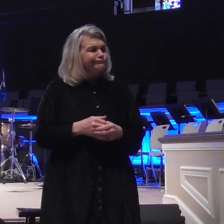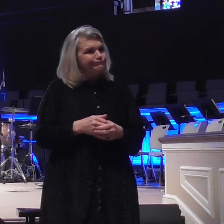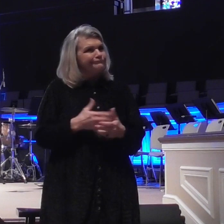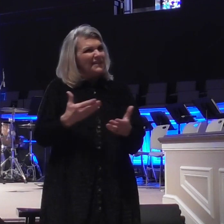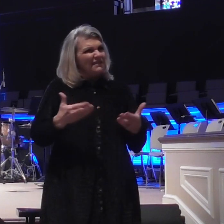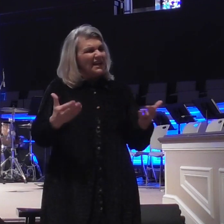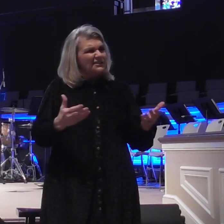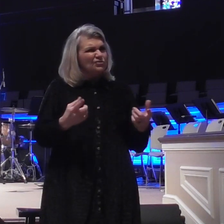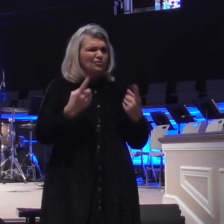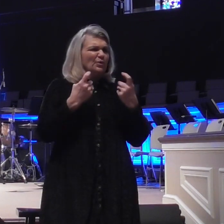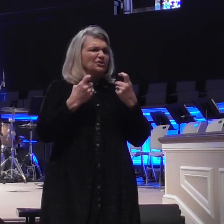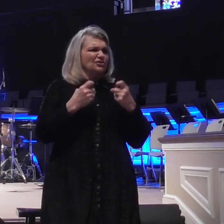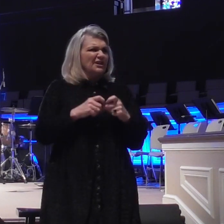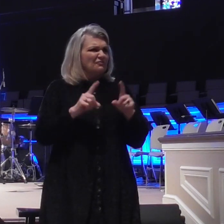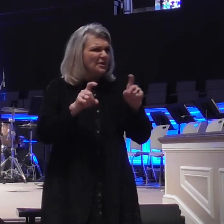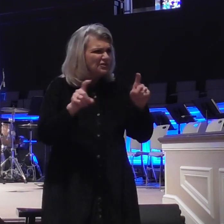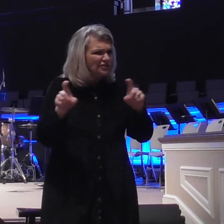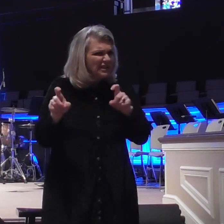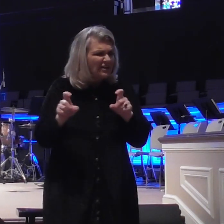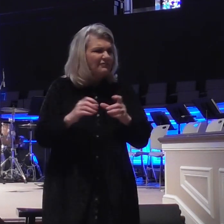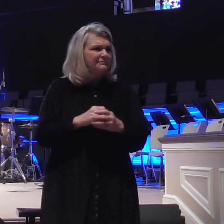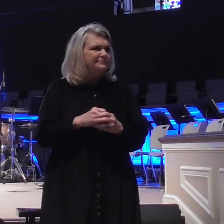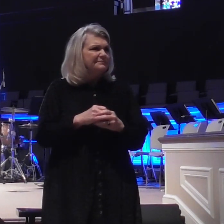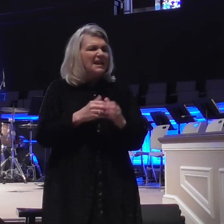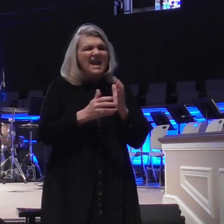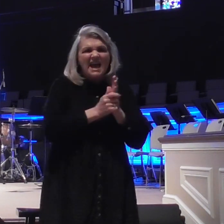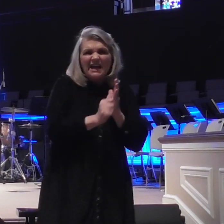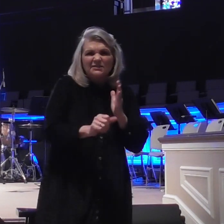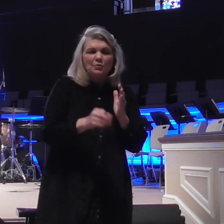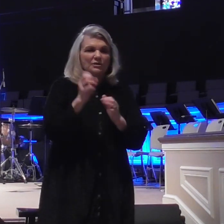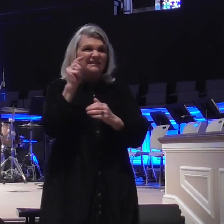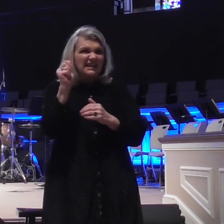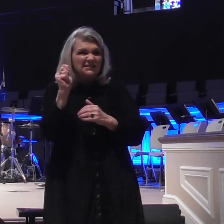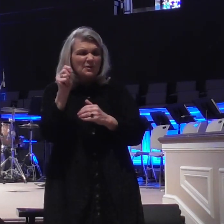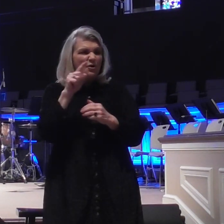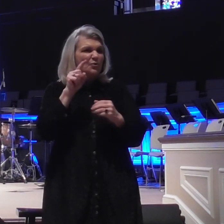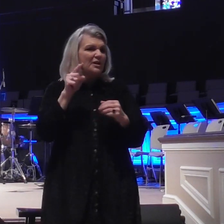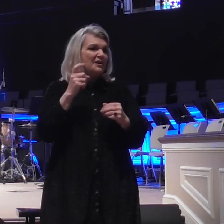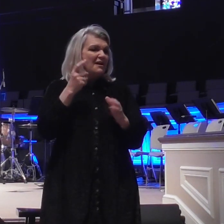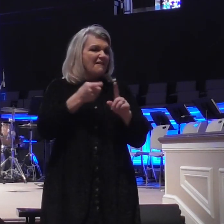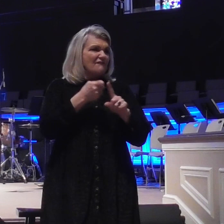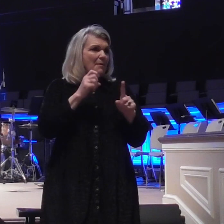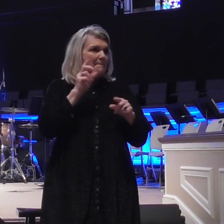bioethical questions and a lot of expert testimony from people with very narrow